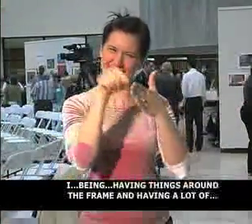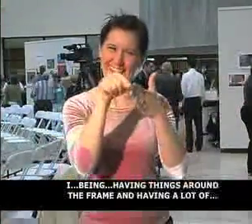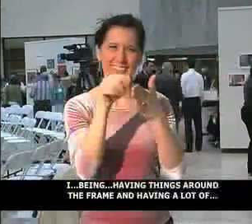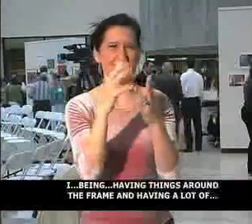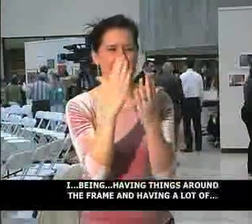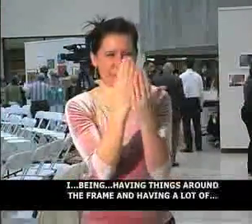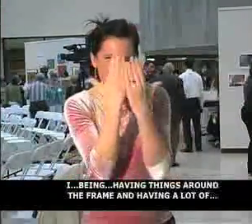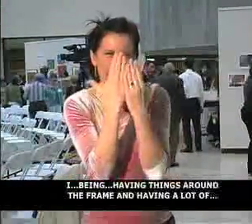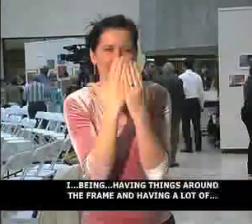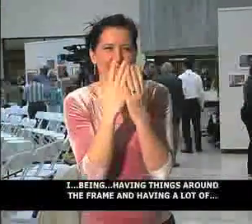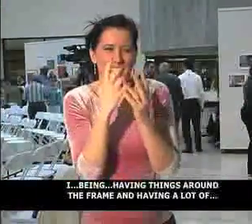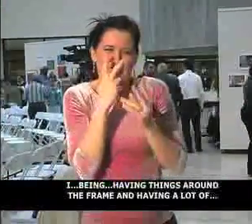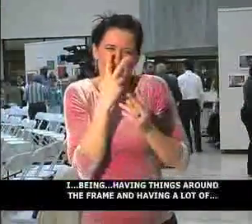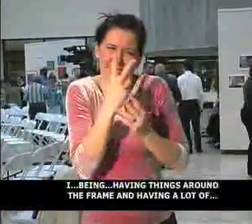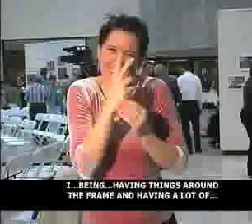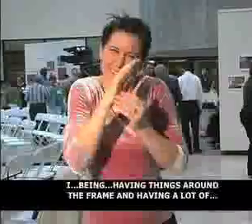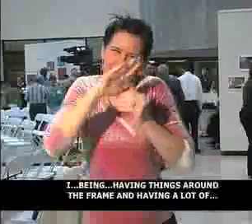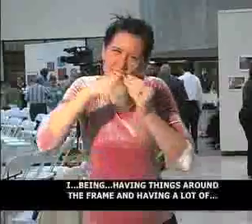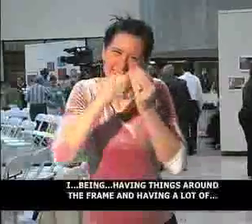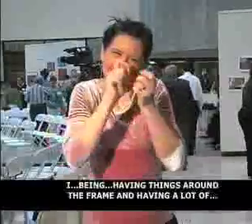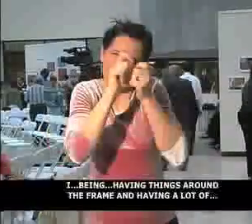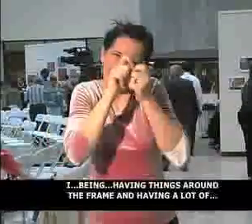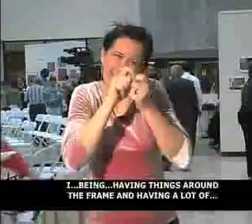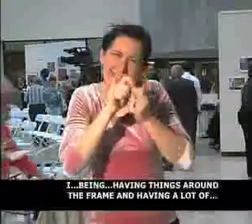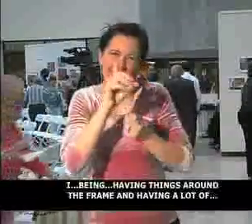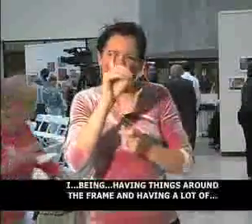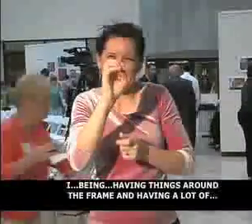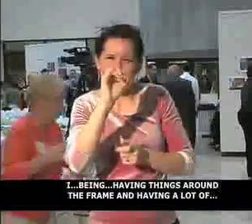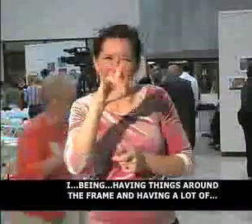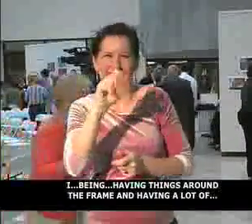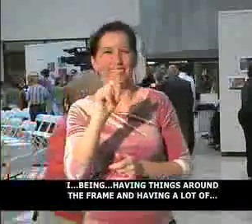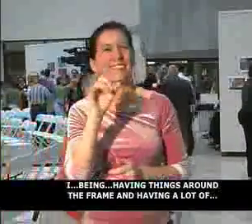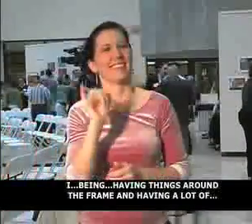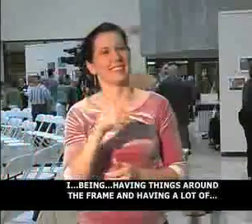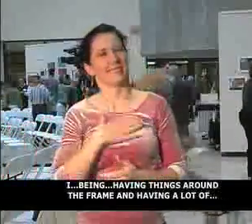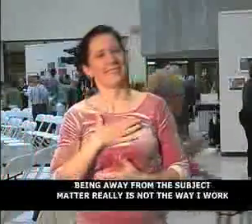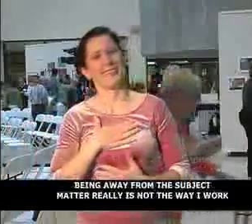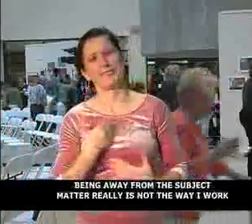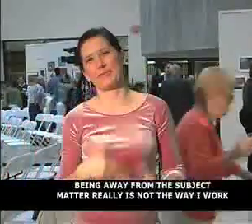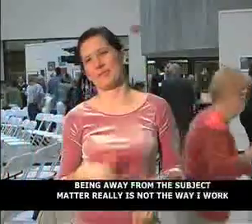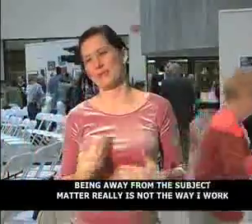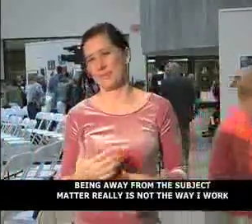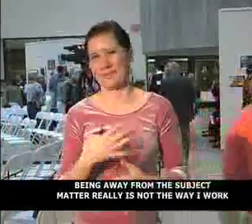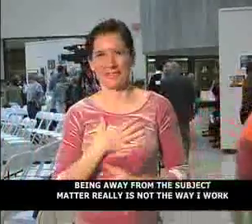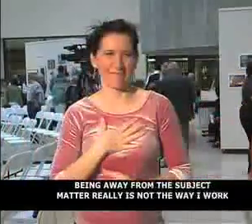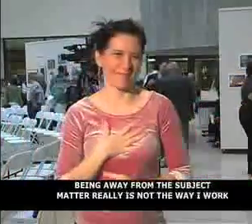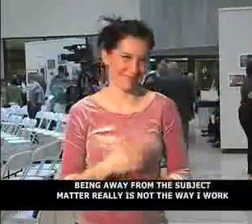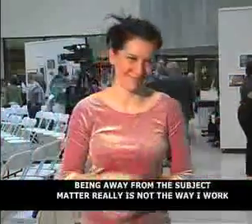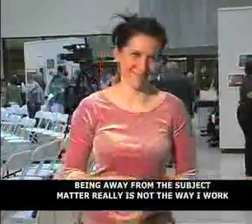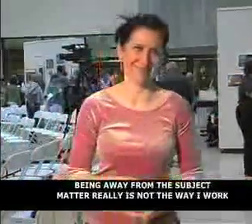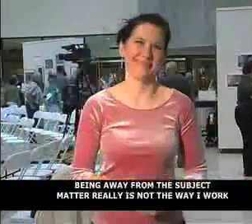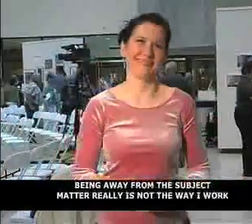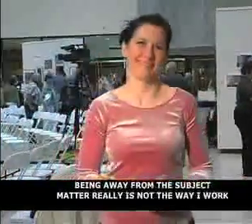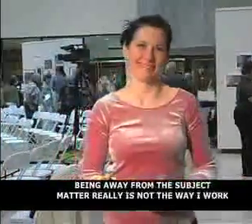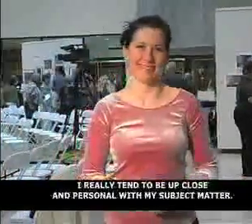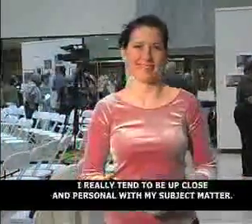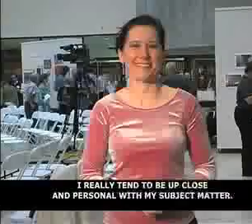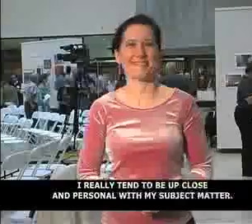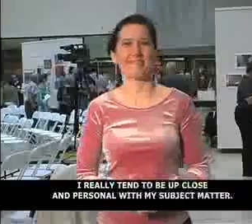Having things around the frame and having a lot of being away from the subject matter really is not the way I work. I really tend to be up